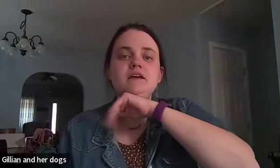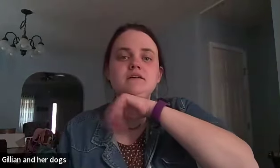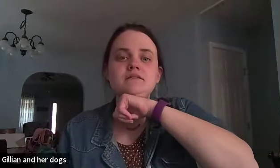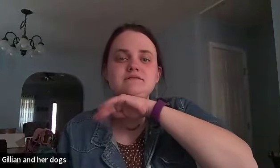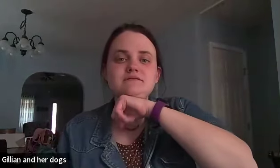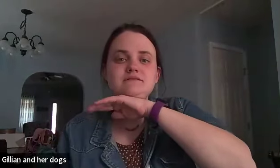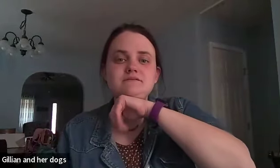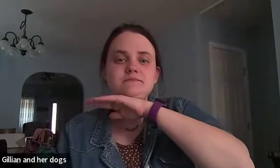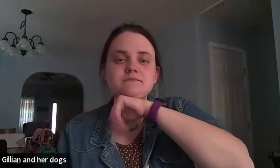pig.